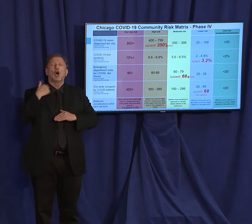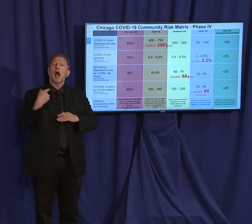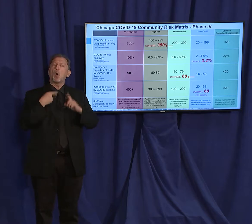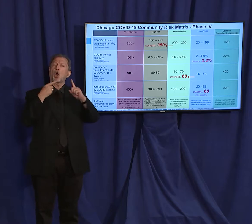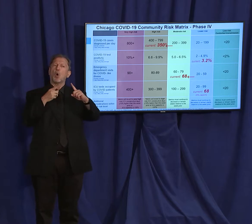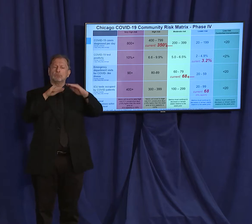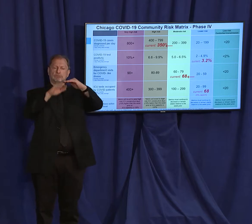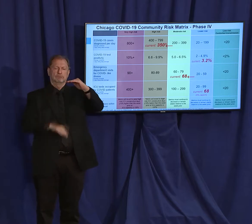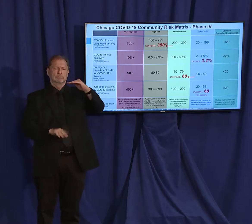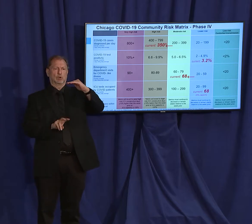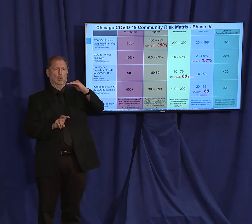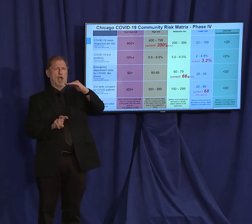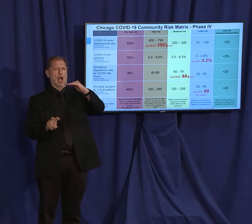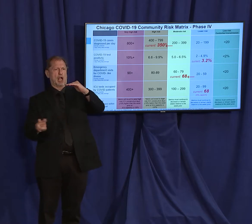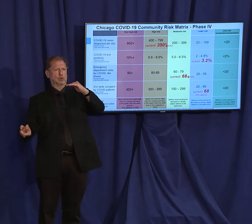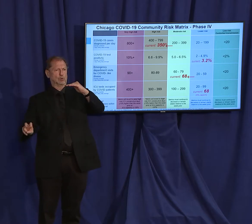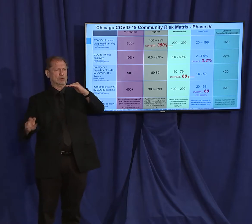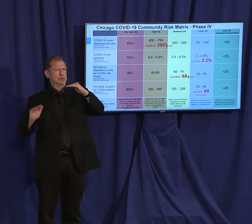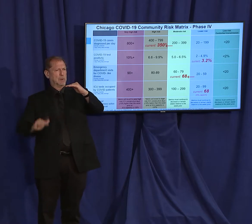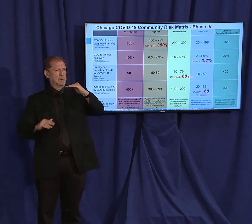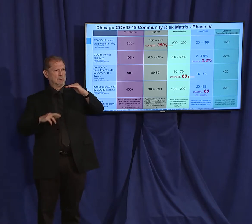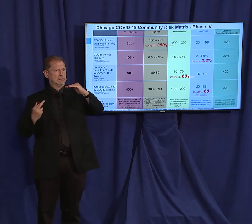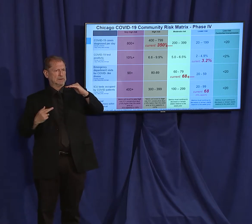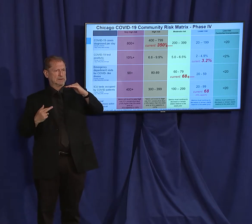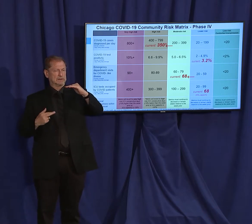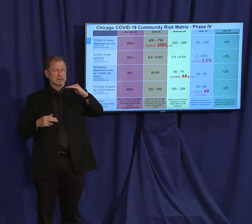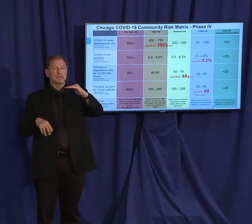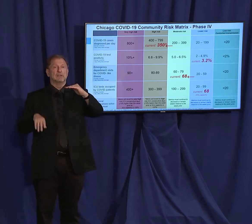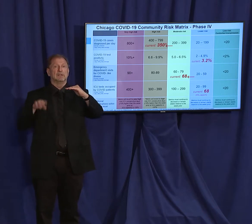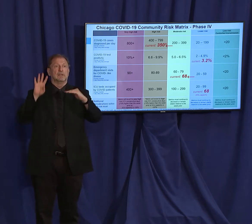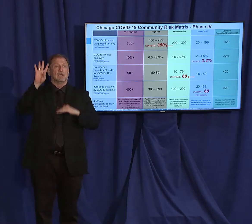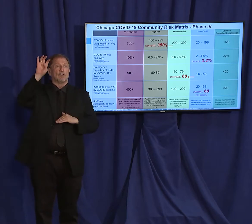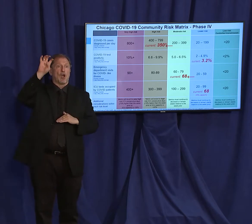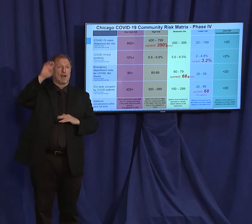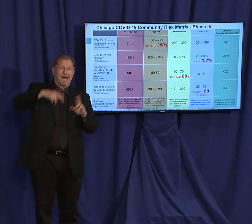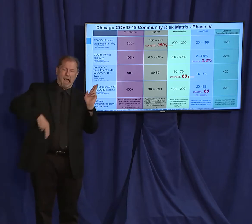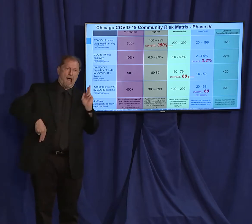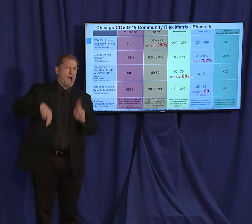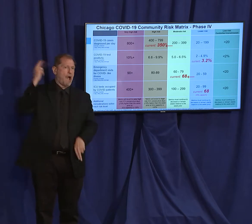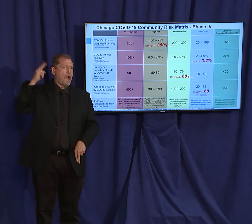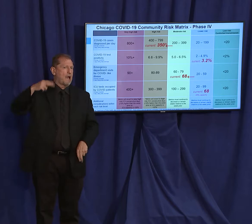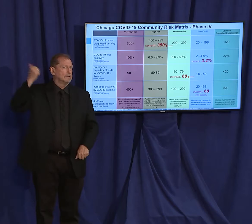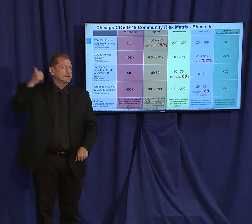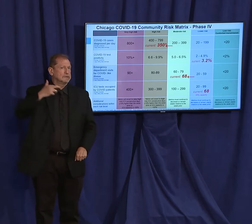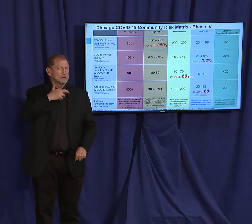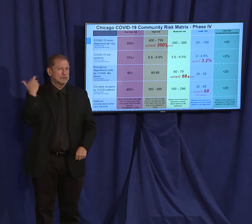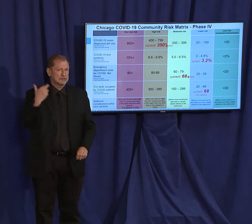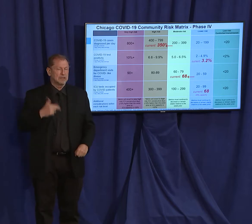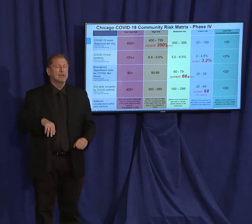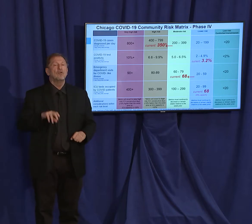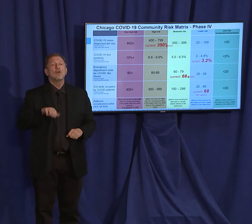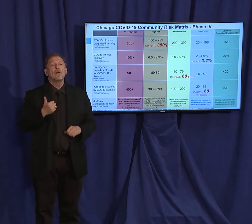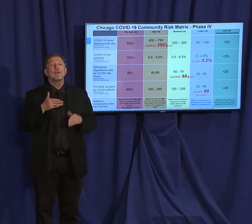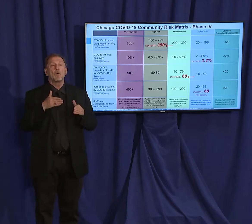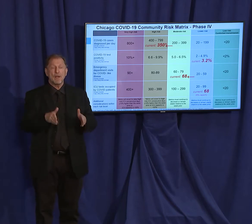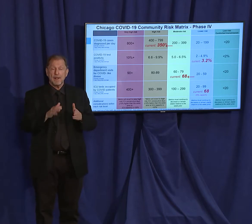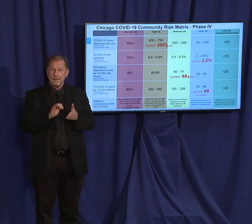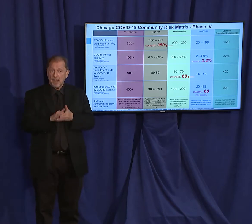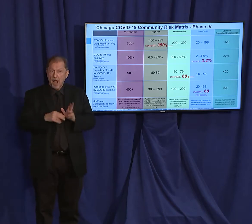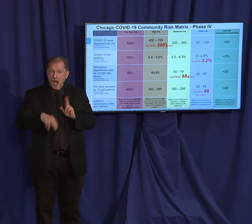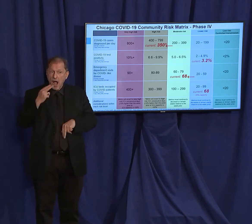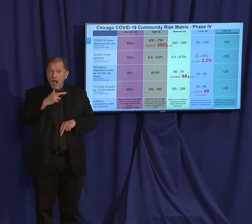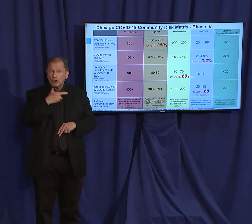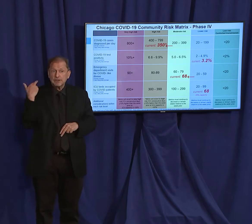risk state. Moving over 400 cases per day would move us to high risk. But the other way that we move to high risk is, you'll note